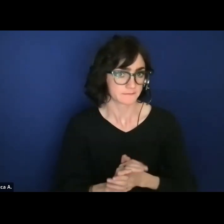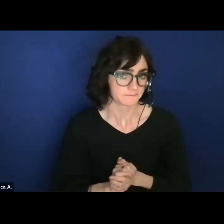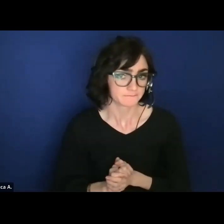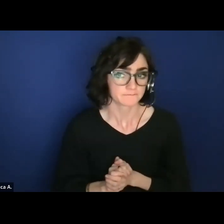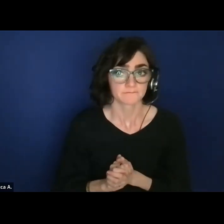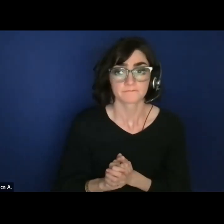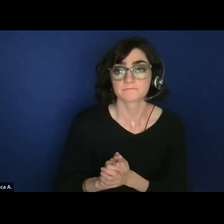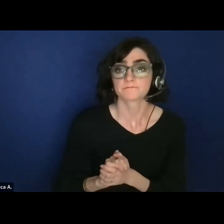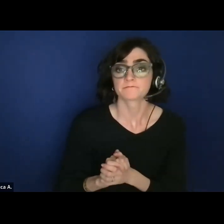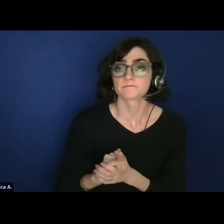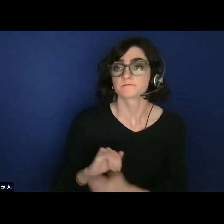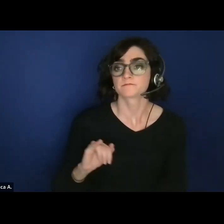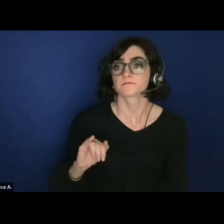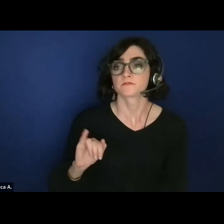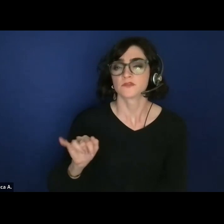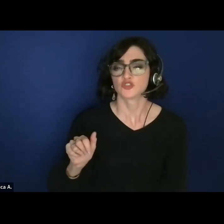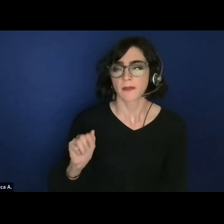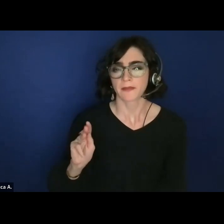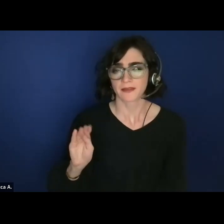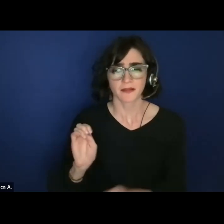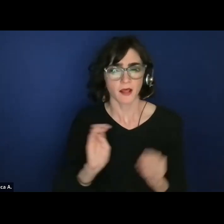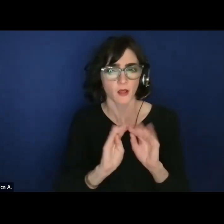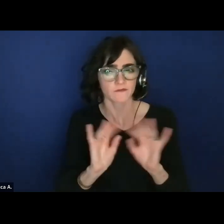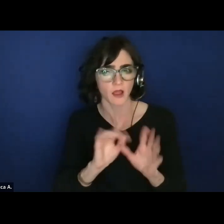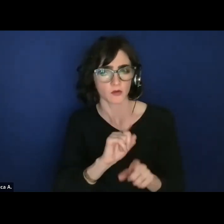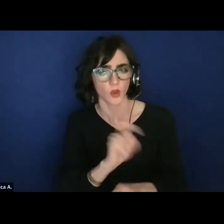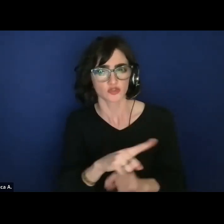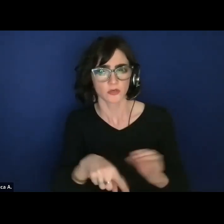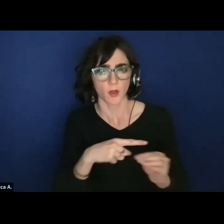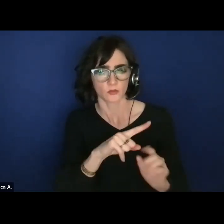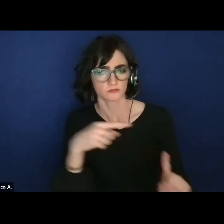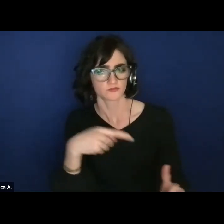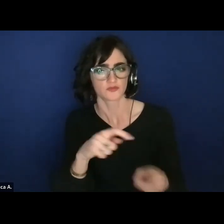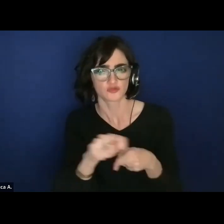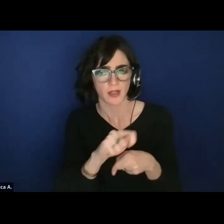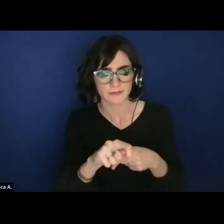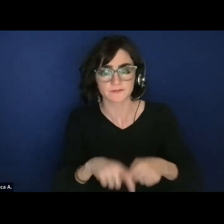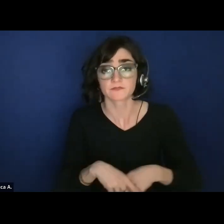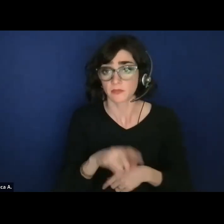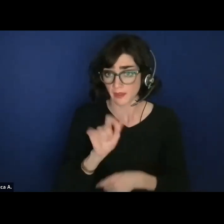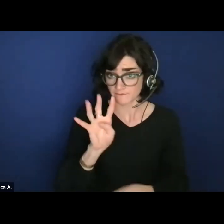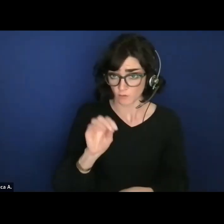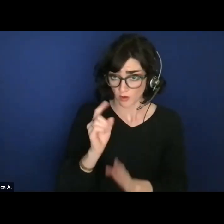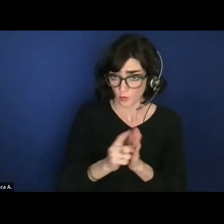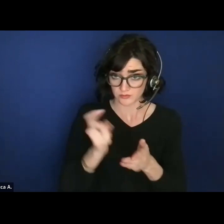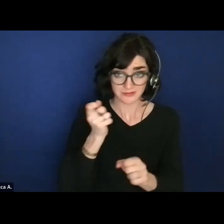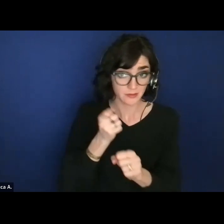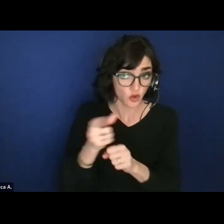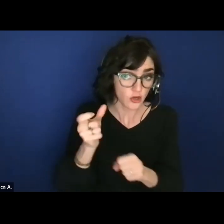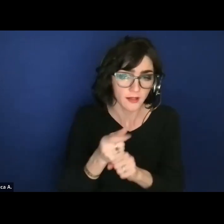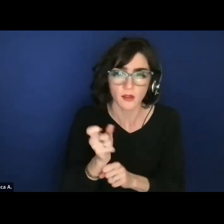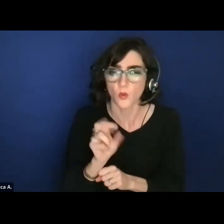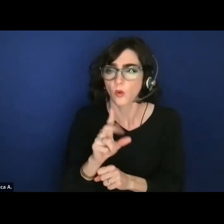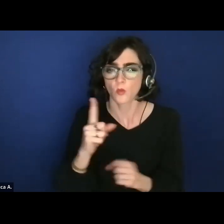Chief Harding, I have a clarifying question on your point about training. Is that 40 hours a year or 40 hours at